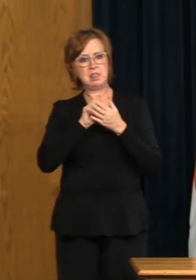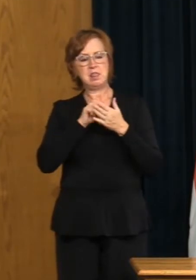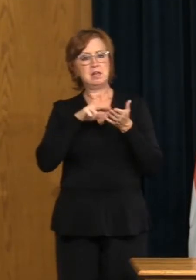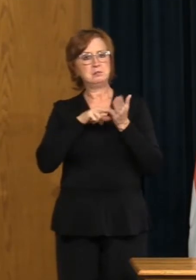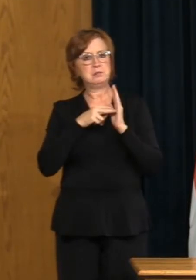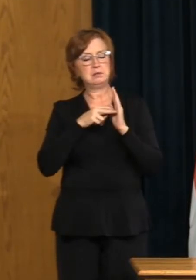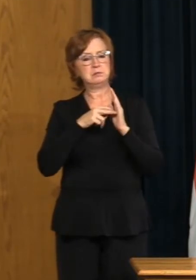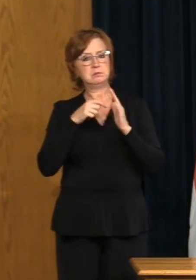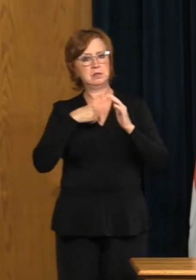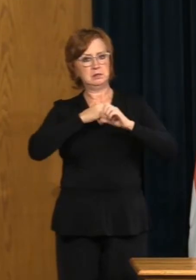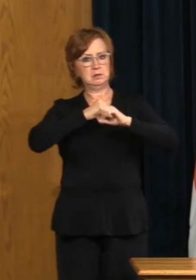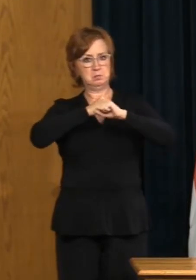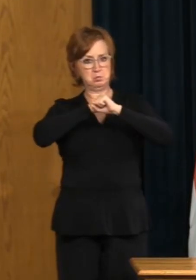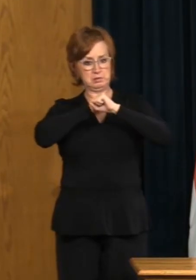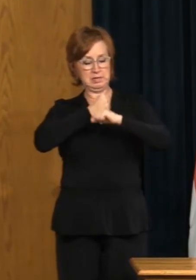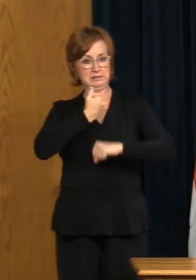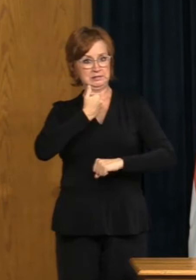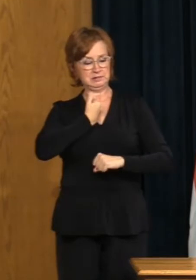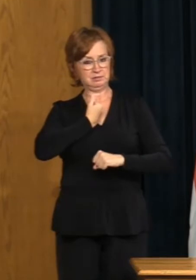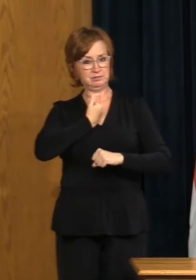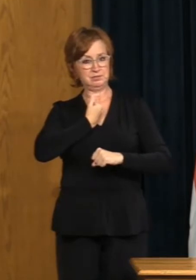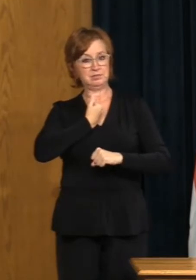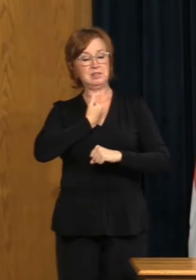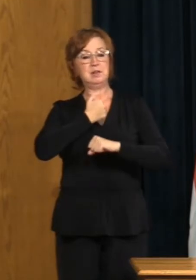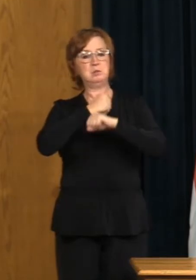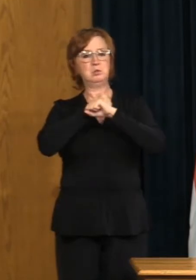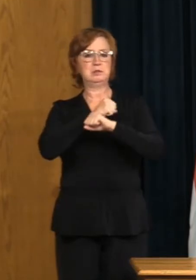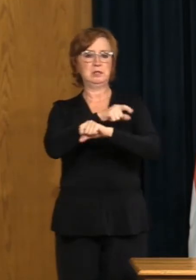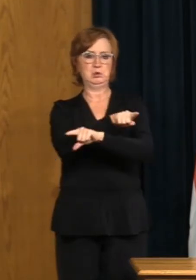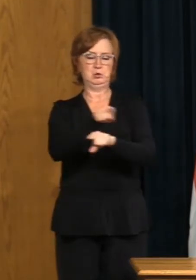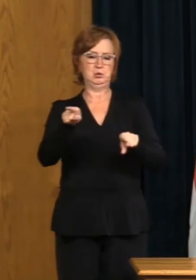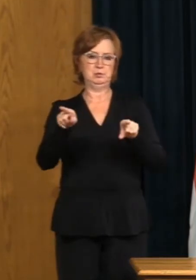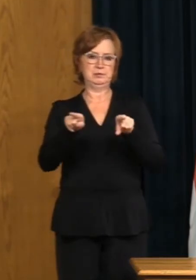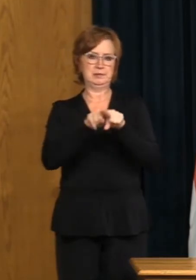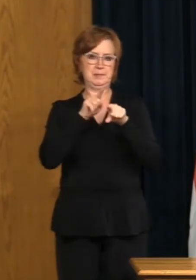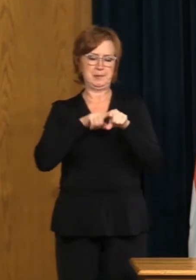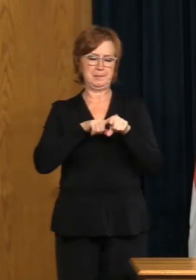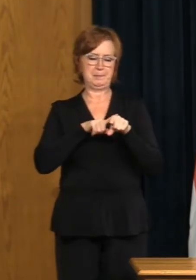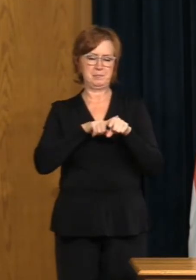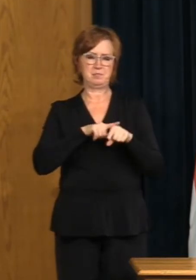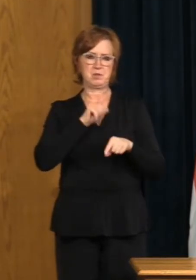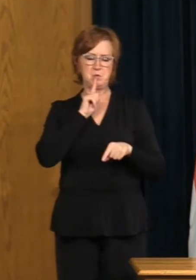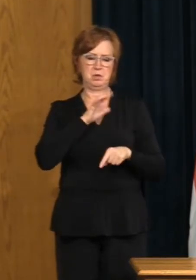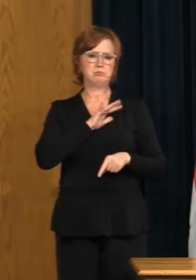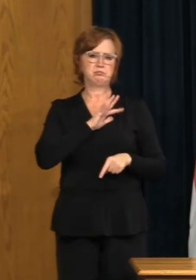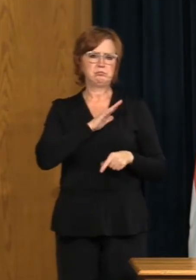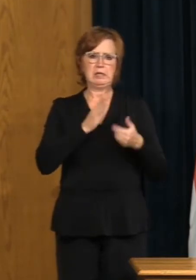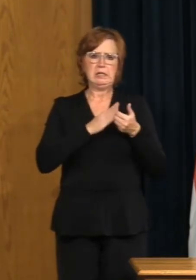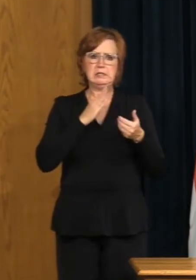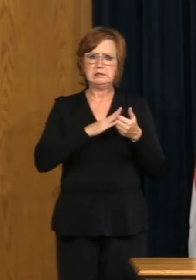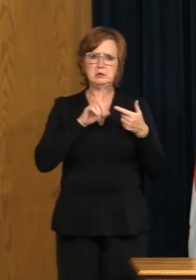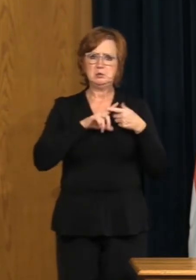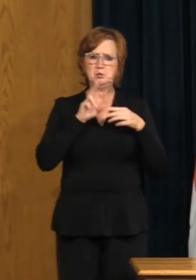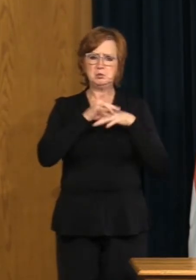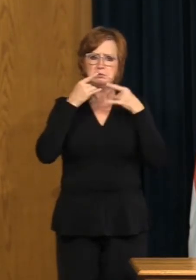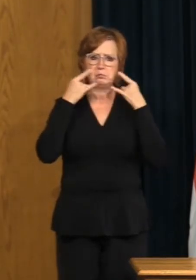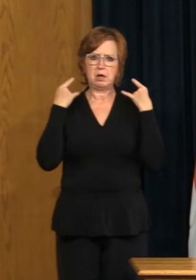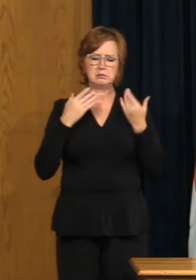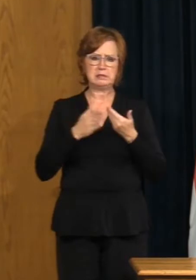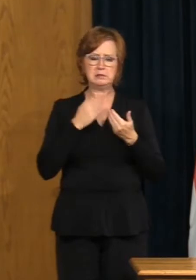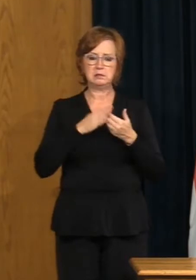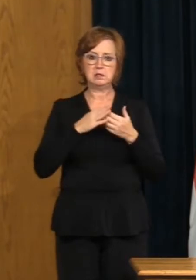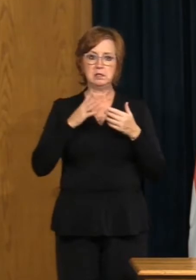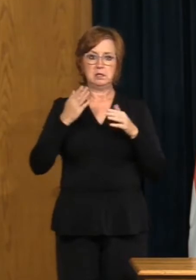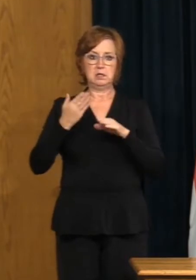but I'm protecting you as well. And it's a simple thing to do. And I've been saying that we haven't been so strong around